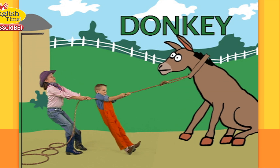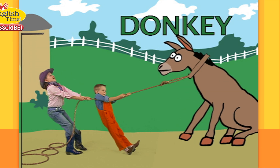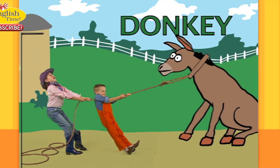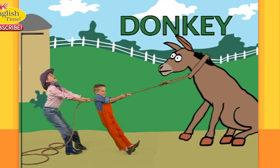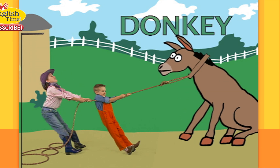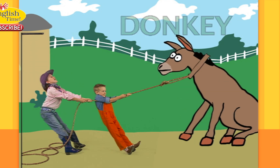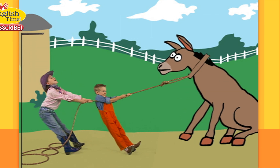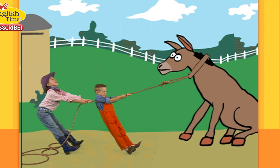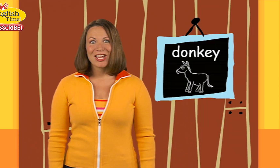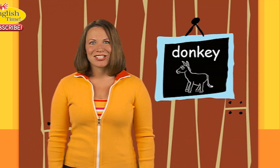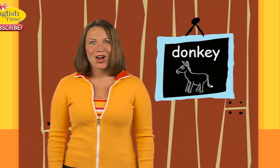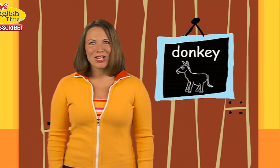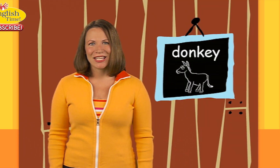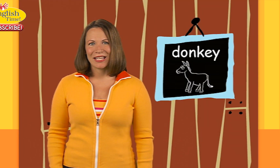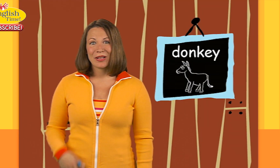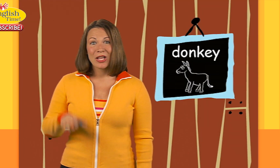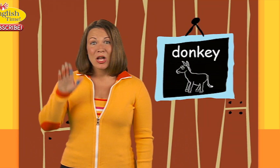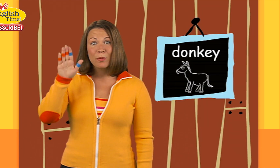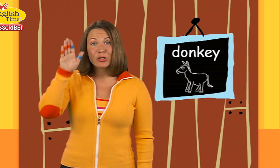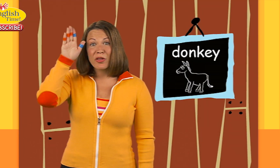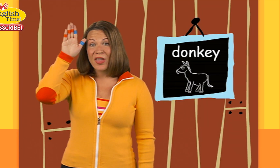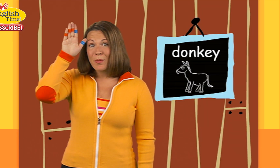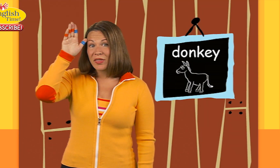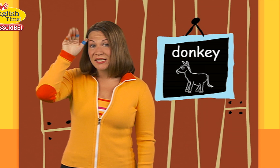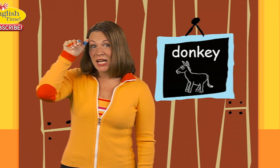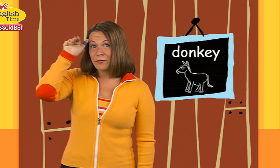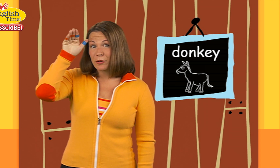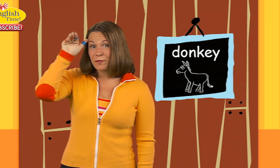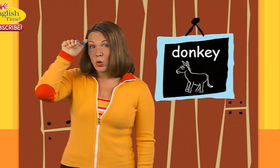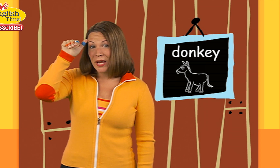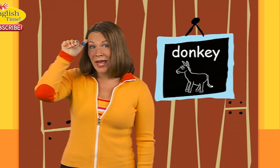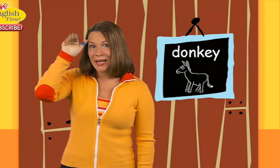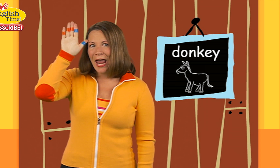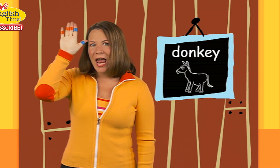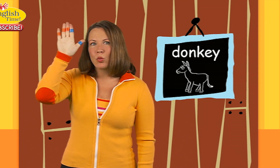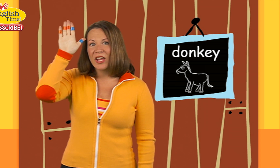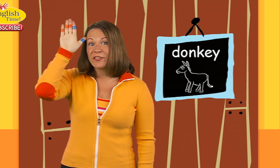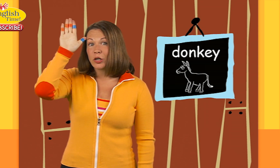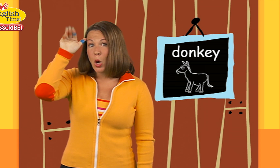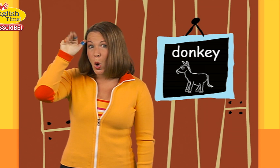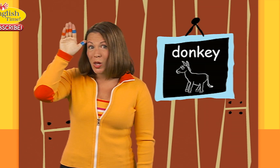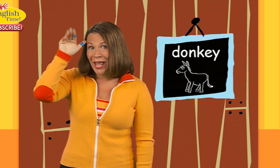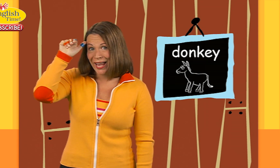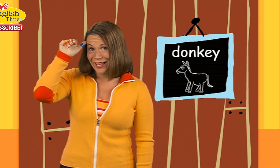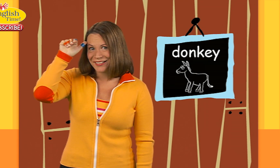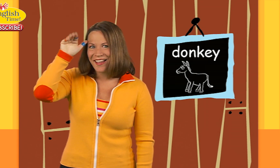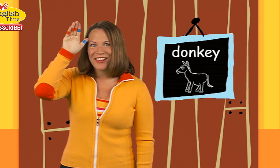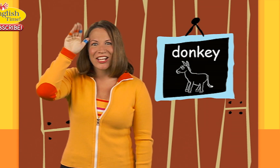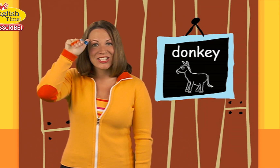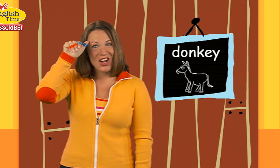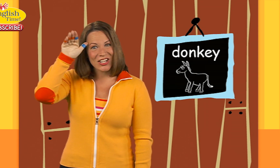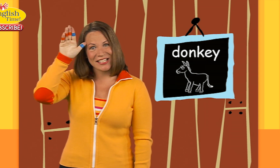Donkey. Donkey. Put your thumb on the side of your forehead and wave your whole hand like a donkey's